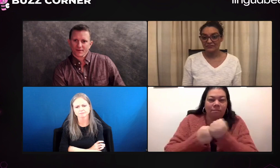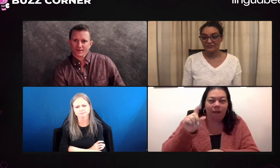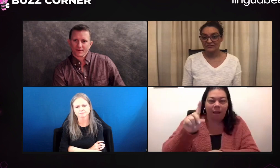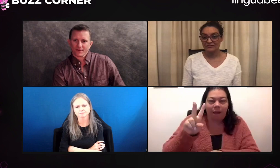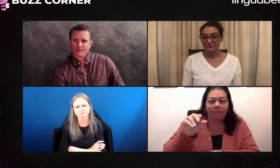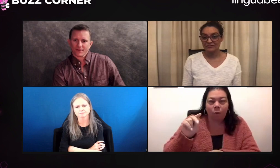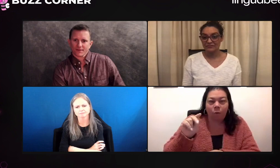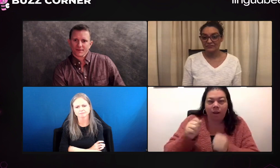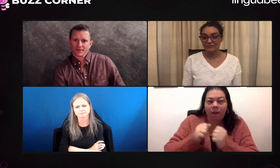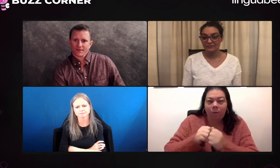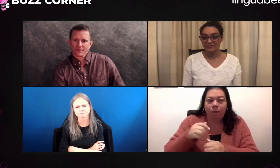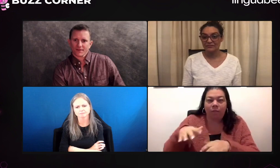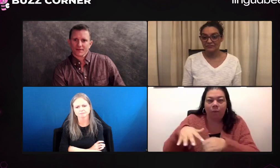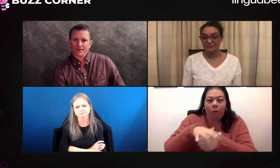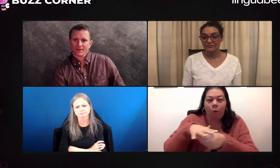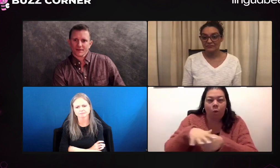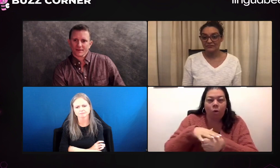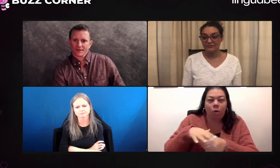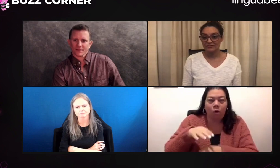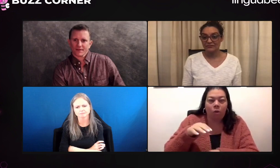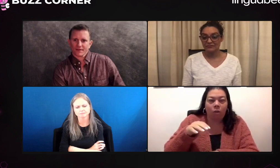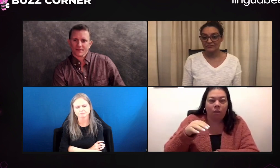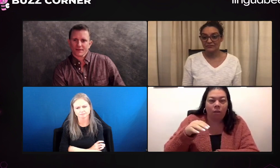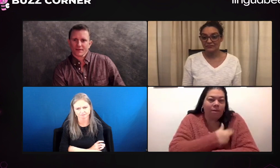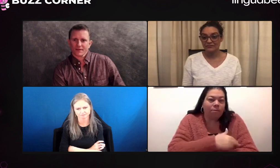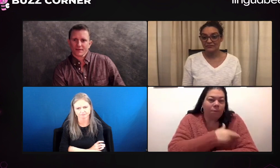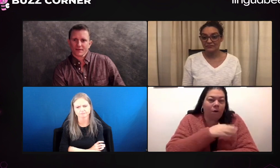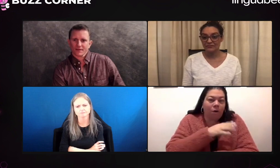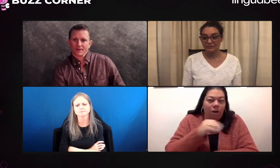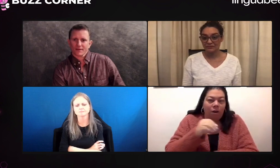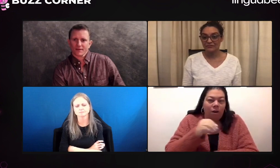their service as an advocate